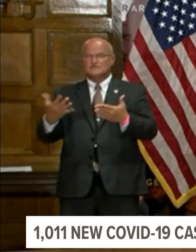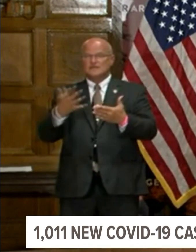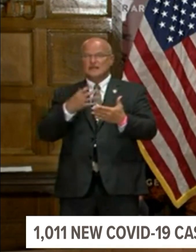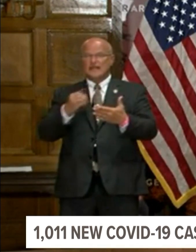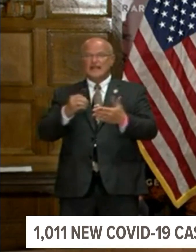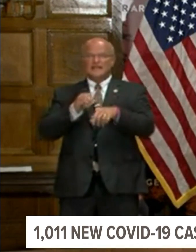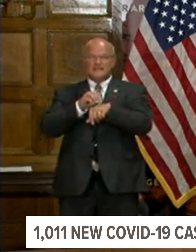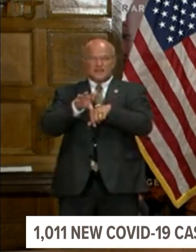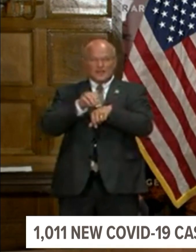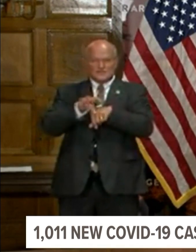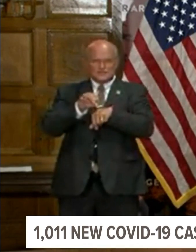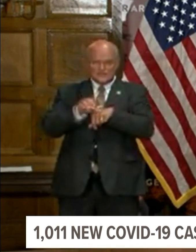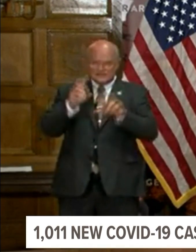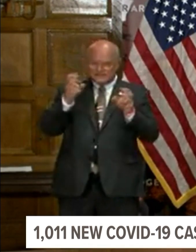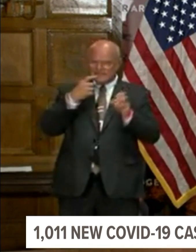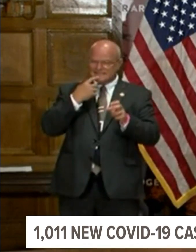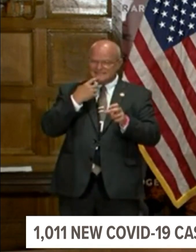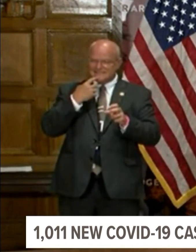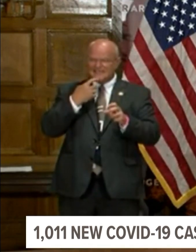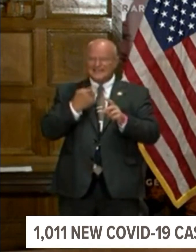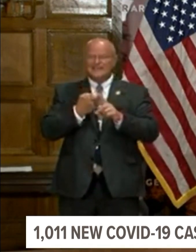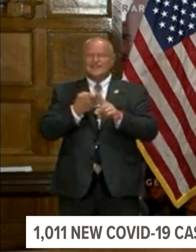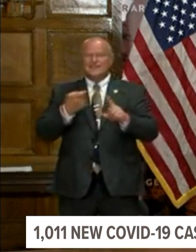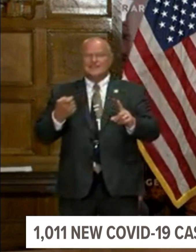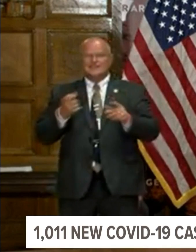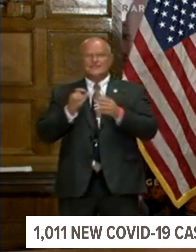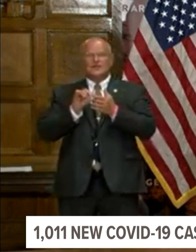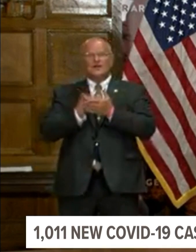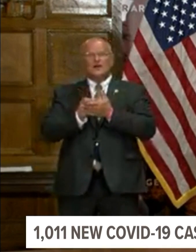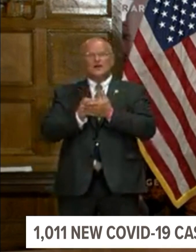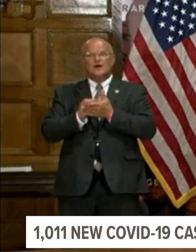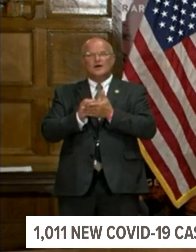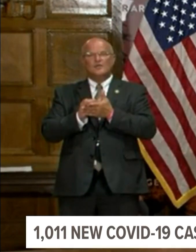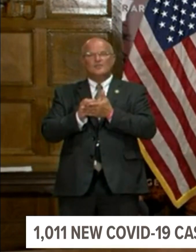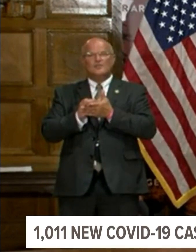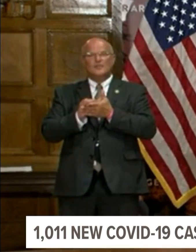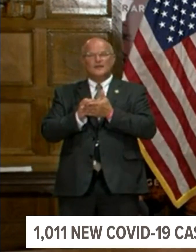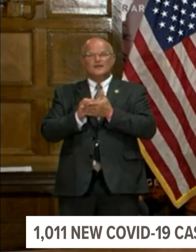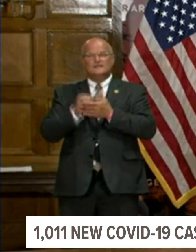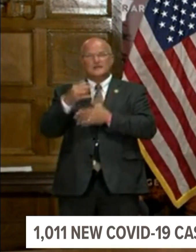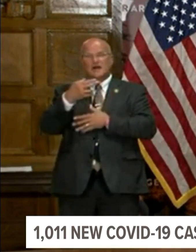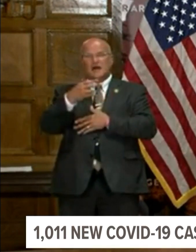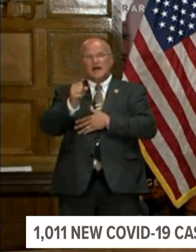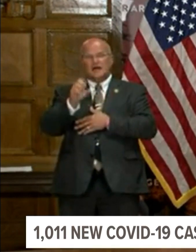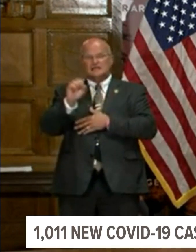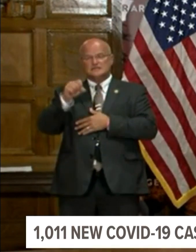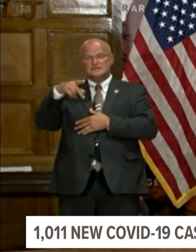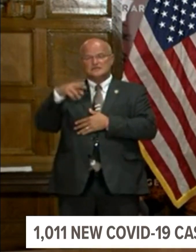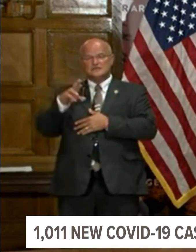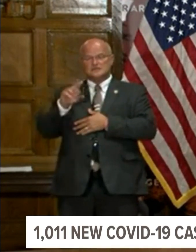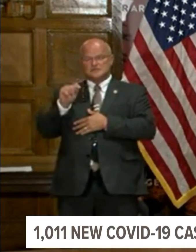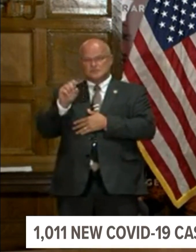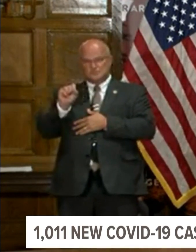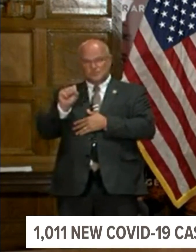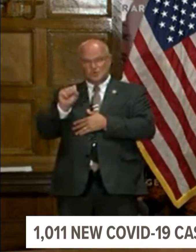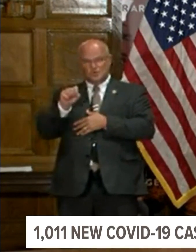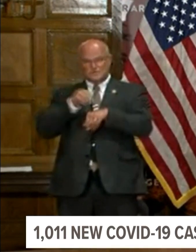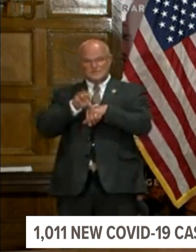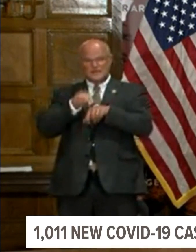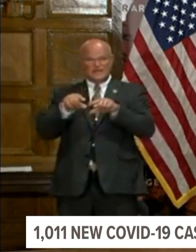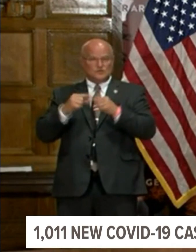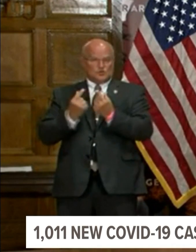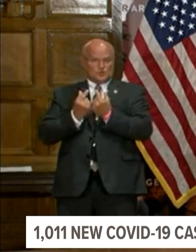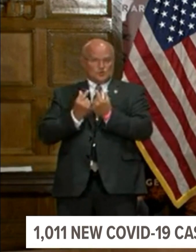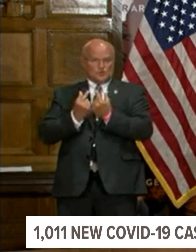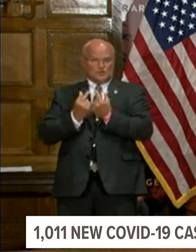and the consultations, I should say, from the high school sports advisory